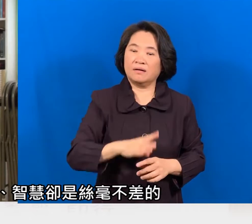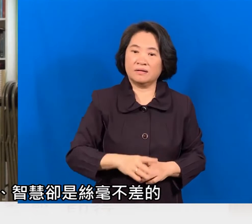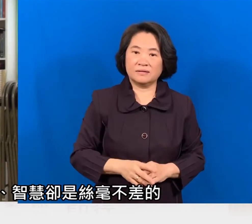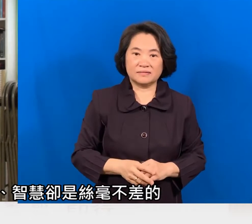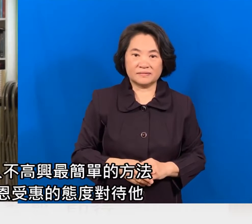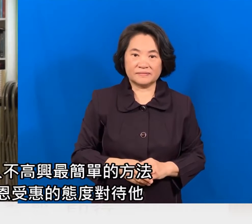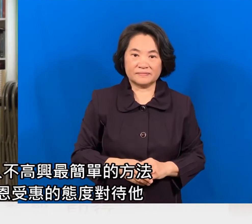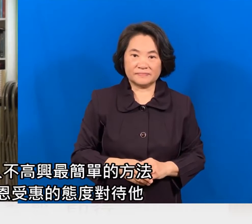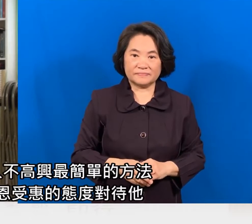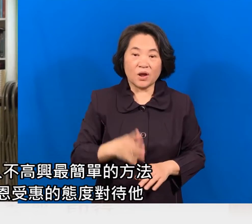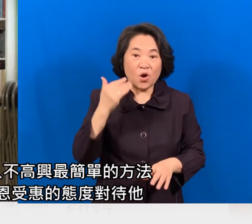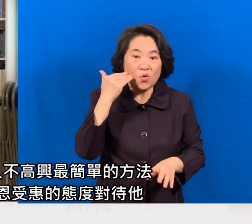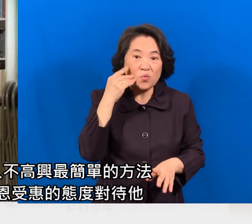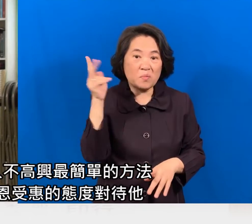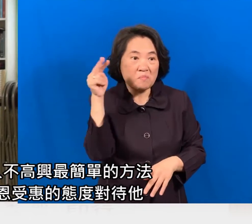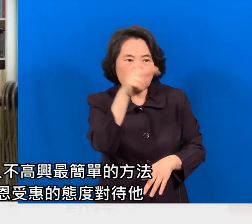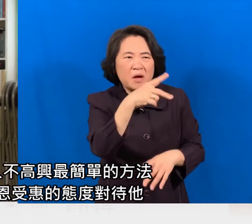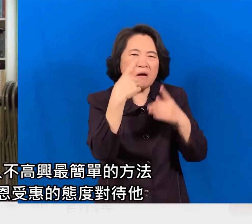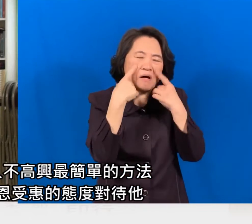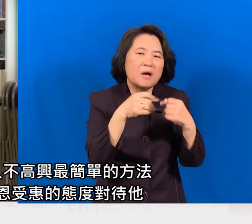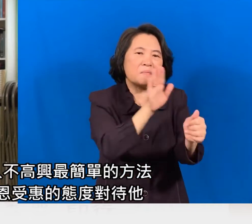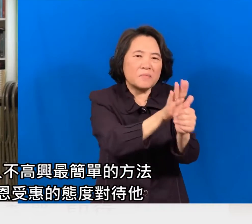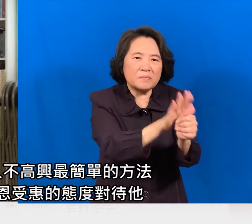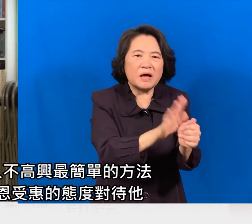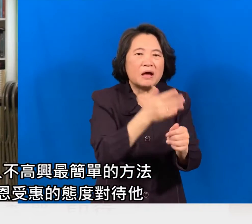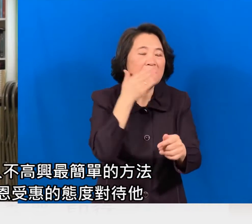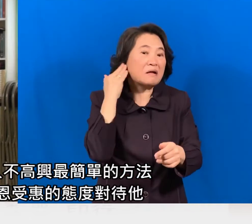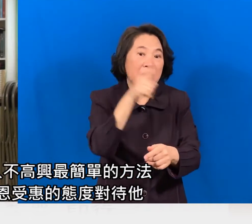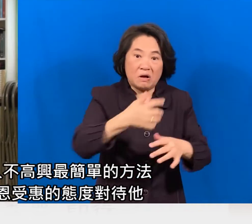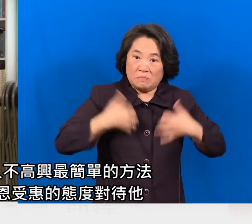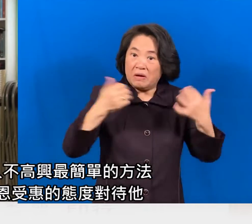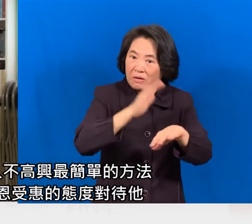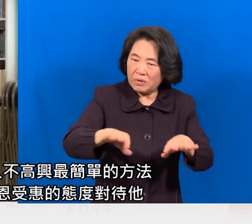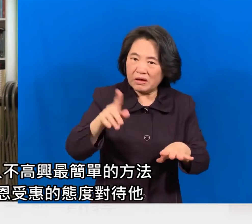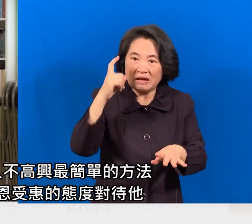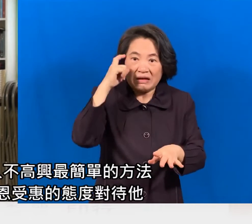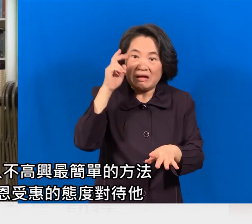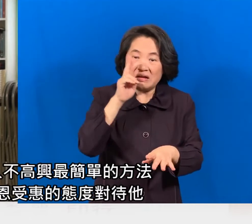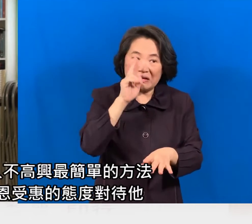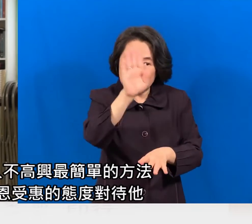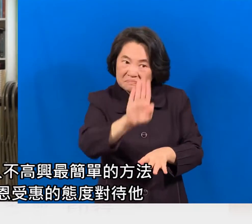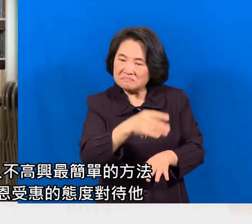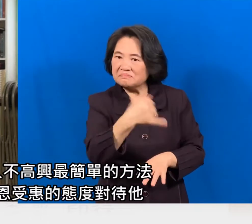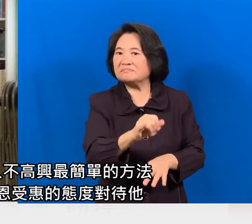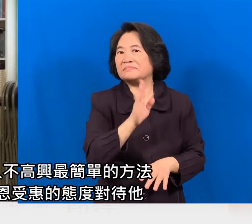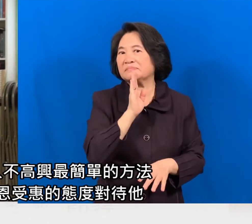all. The easiest way to make a deaf person unhappy is to treat him with a condescending